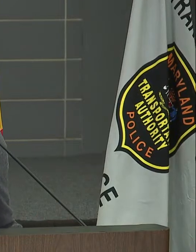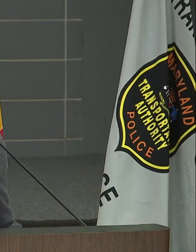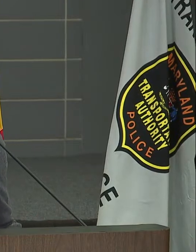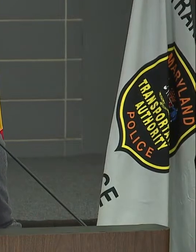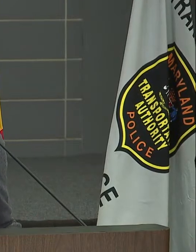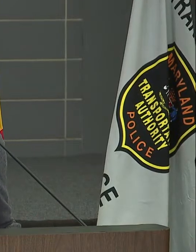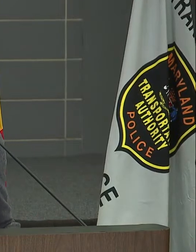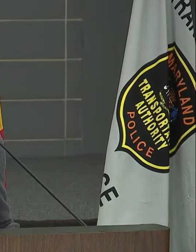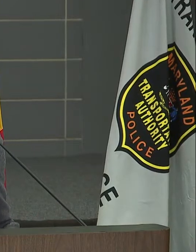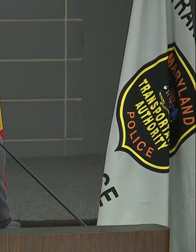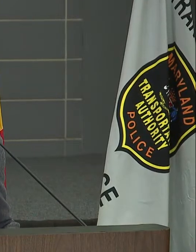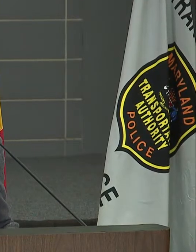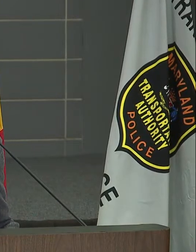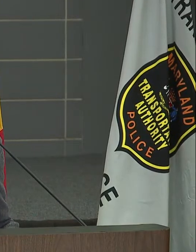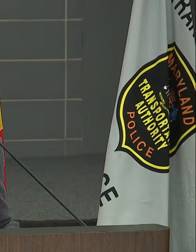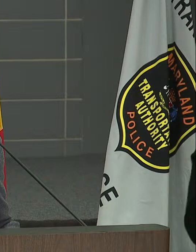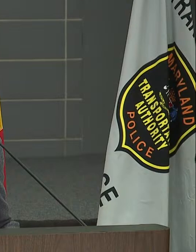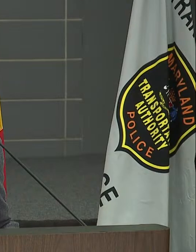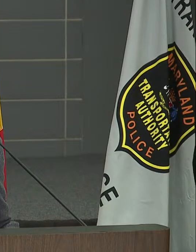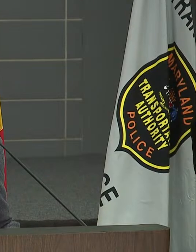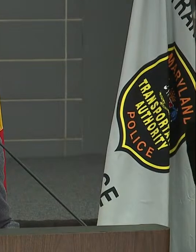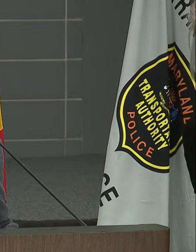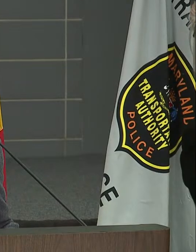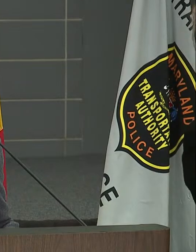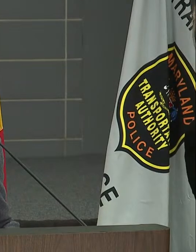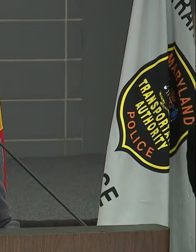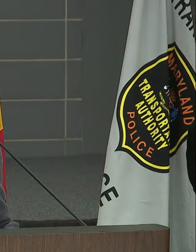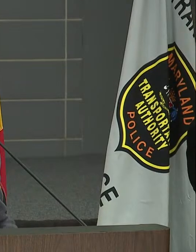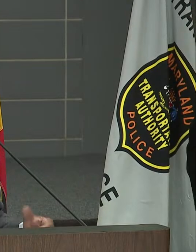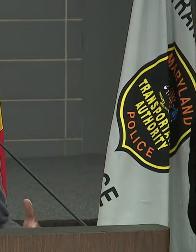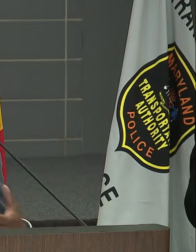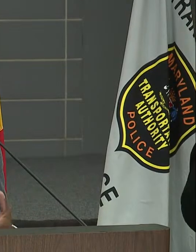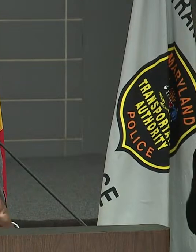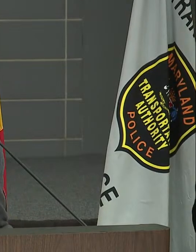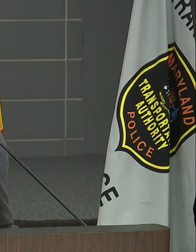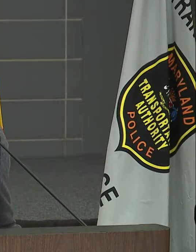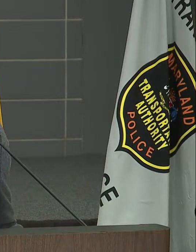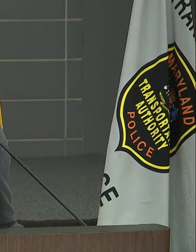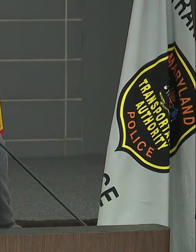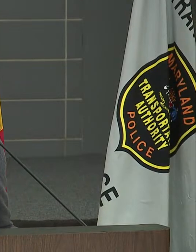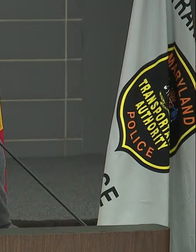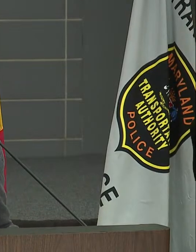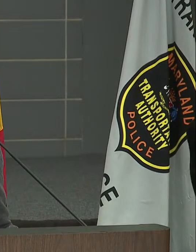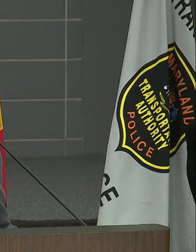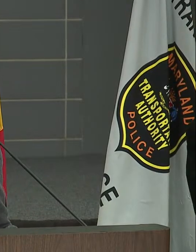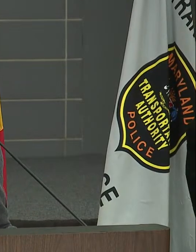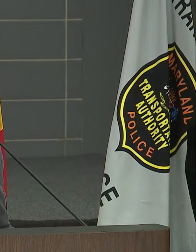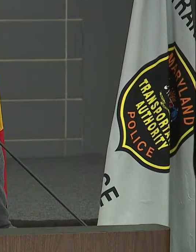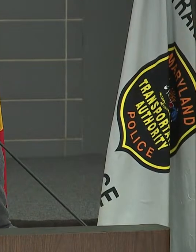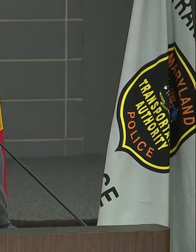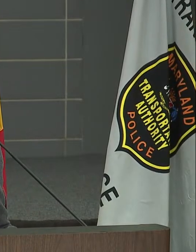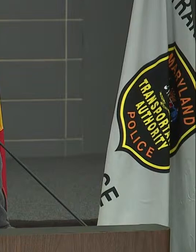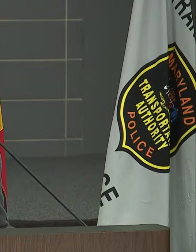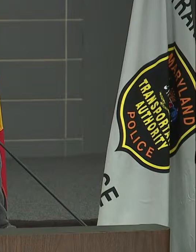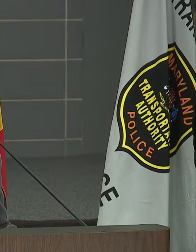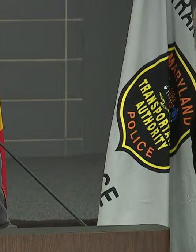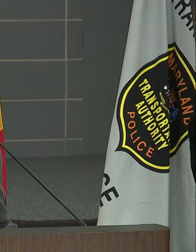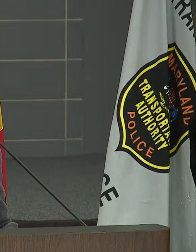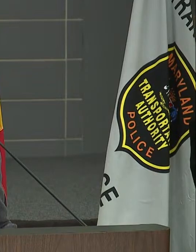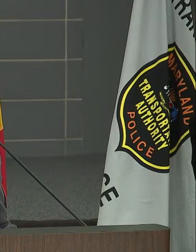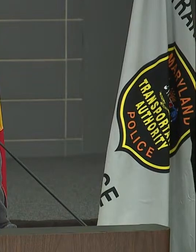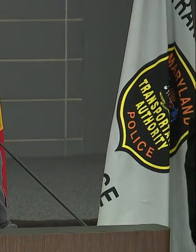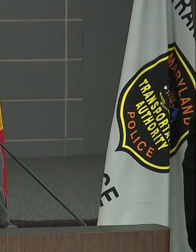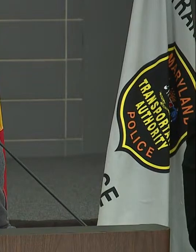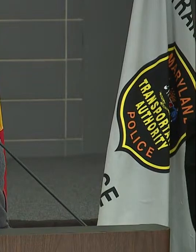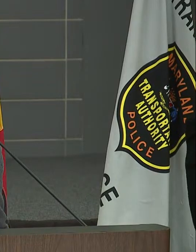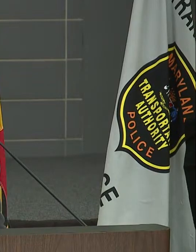entrepreneurship. In Baltimore, our transportation and industrial economy are as important to the global supply chain as